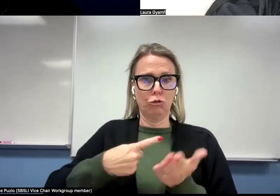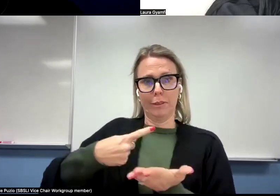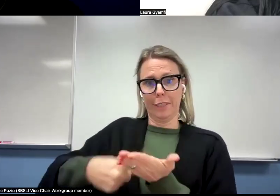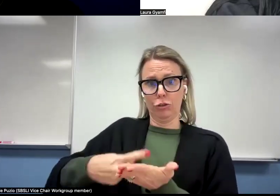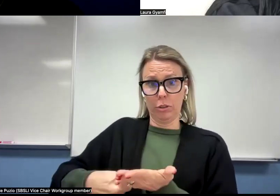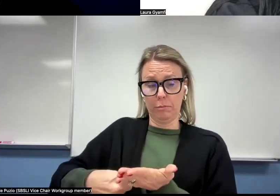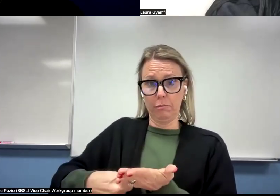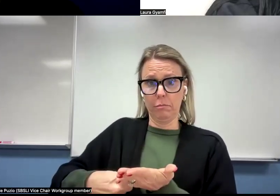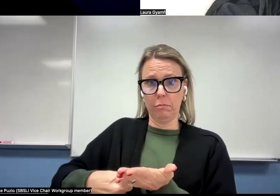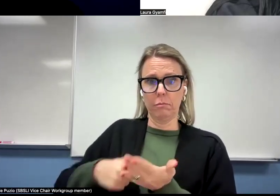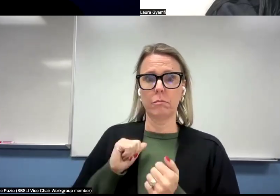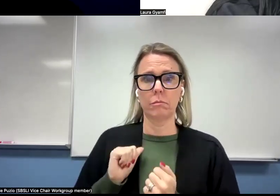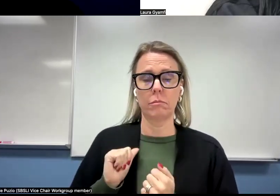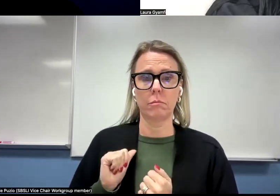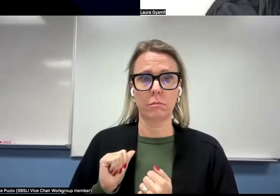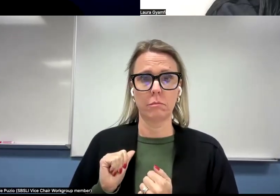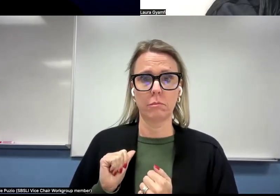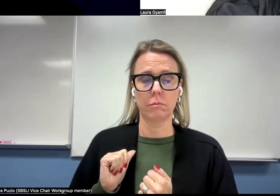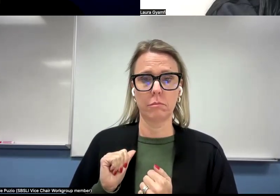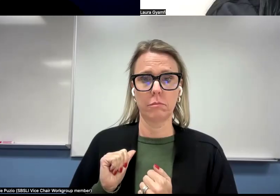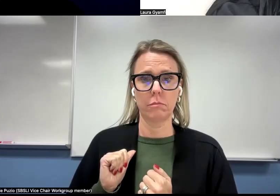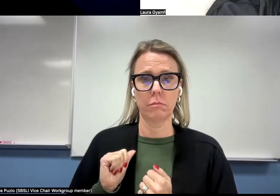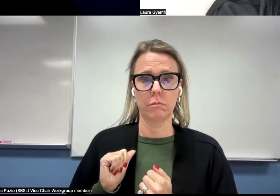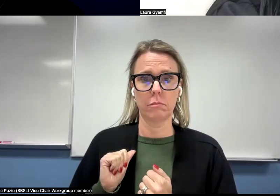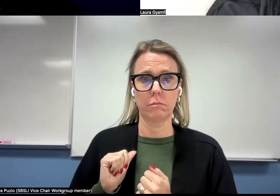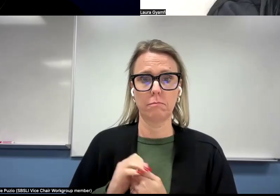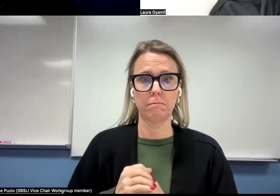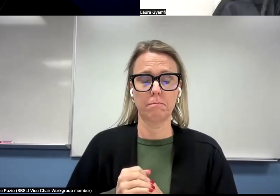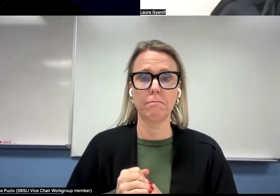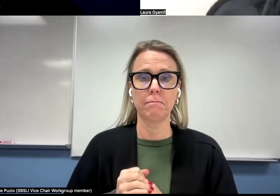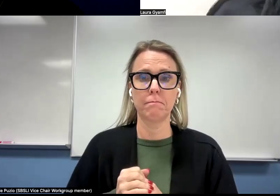meeting? So, and we have good intentional discussions.